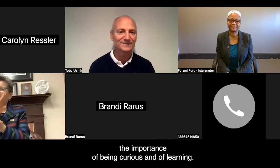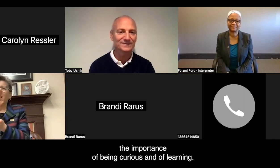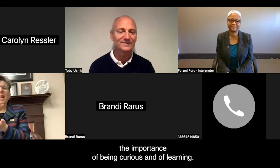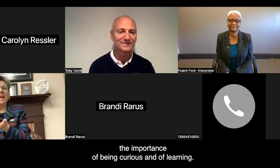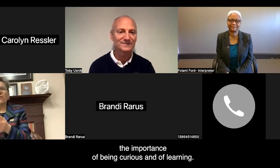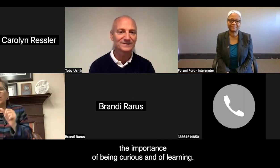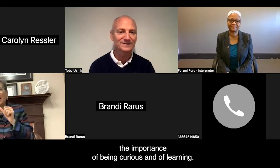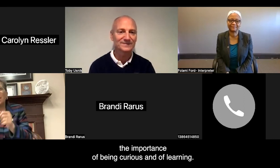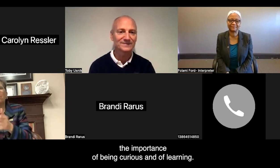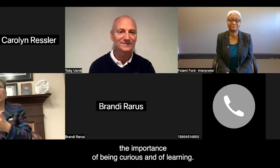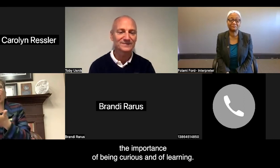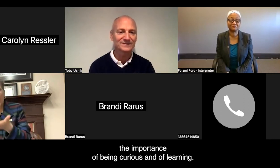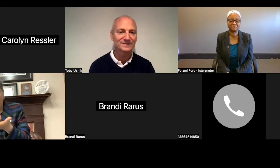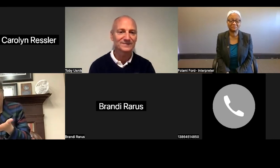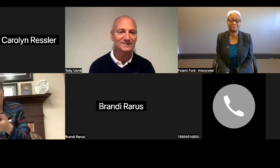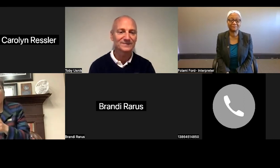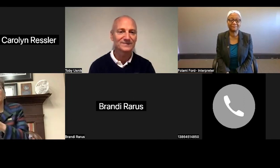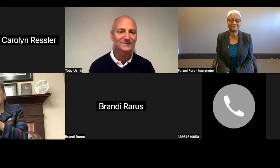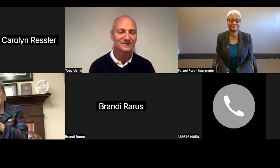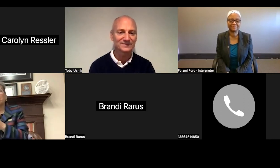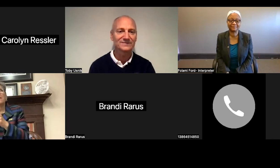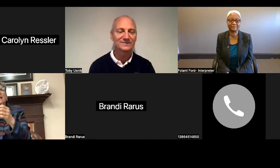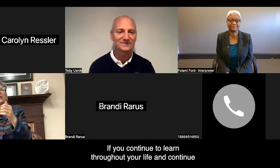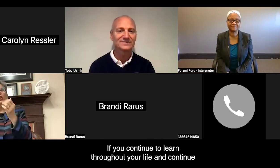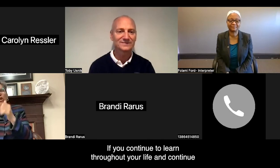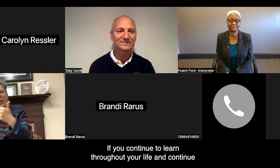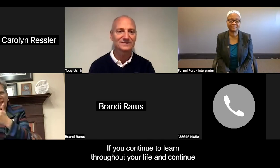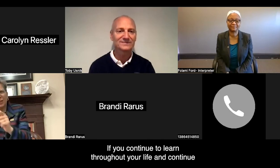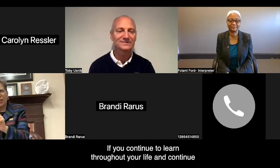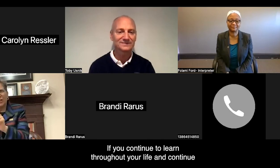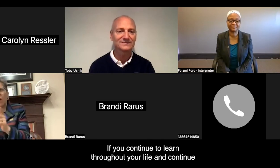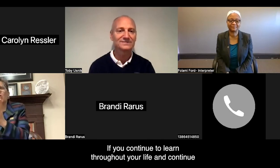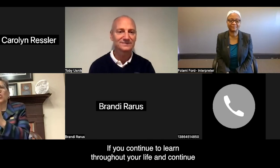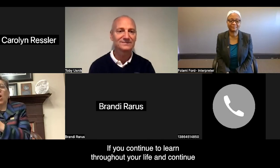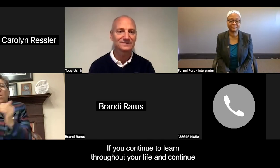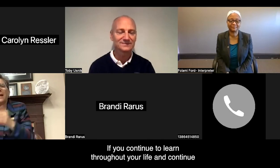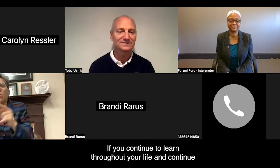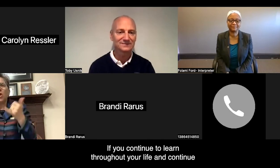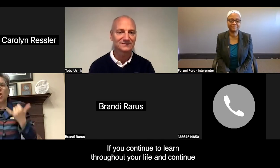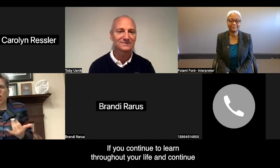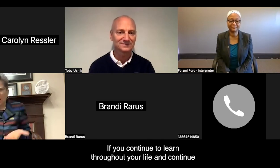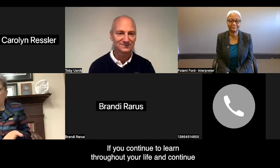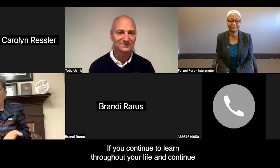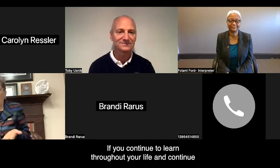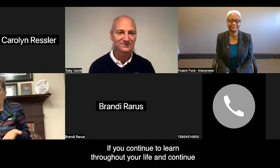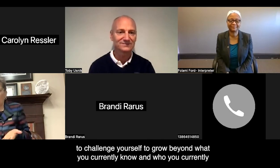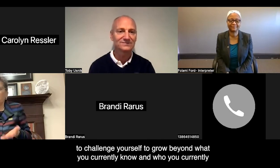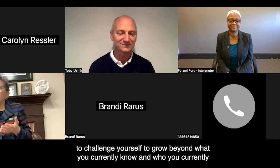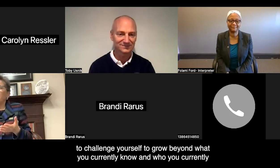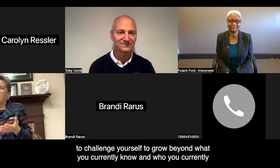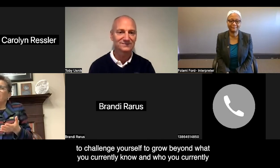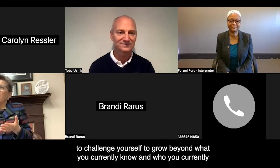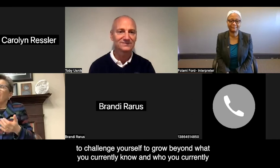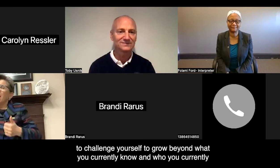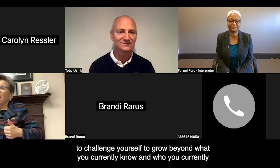learning. If you continue to learn throughout your life, and continue to challenge yourself to grow beyond